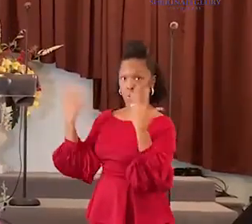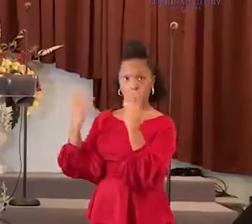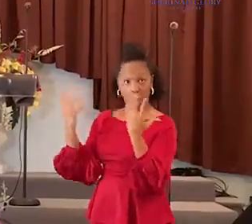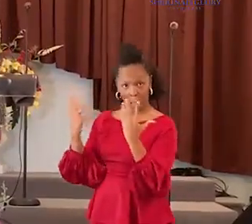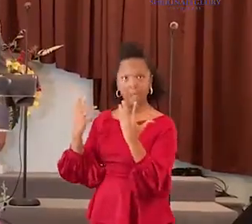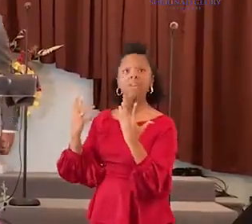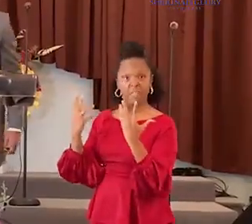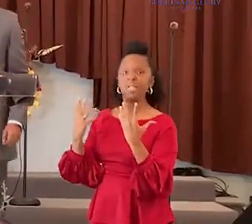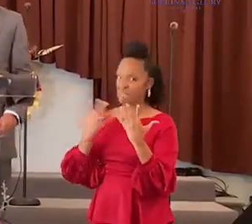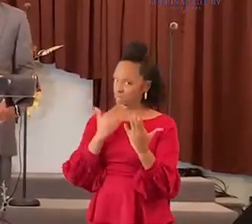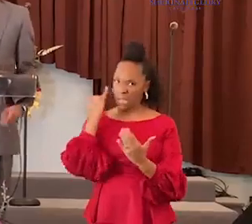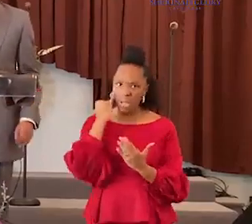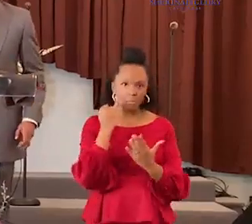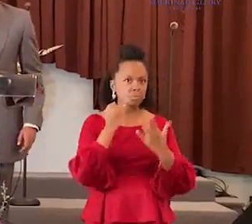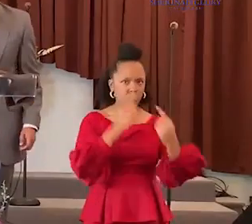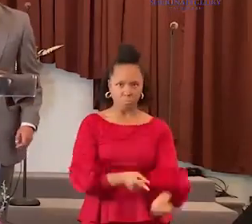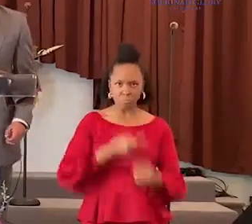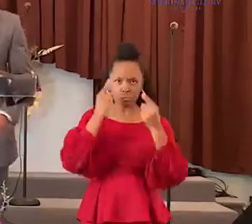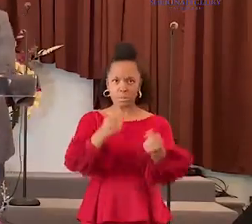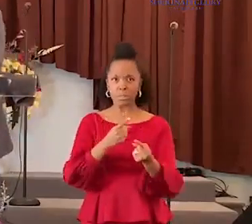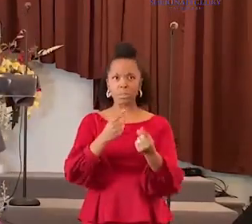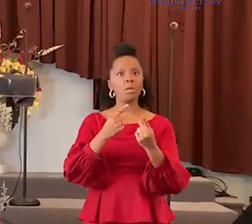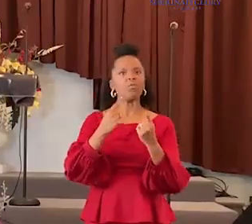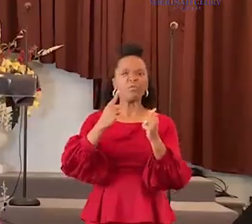and troubles rise,